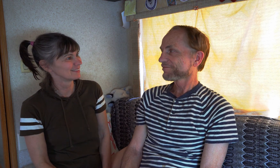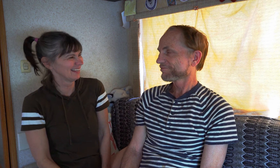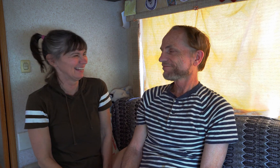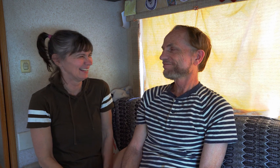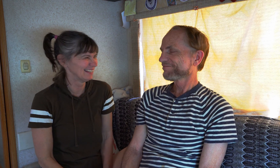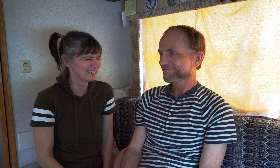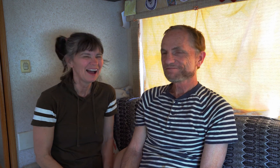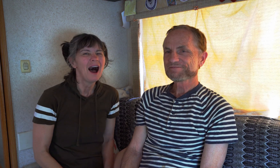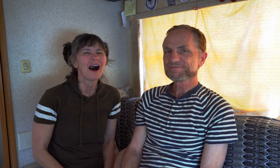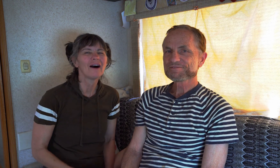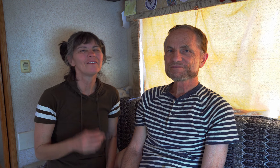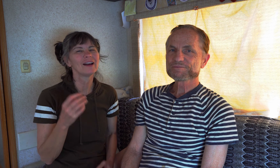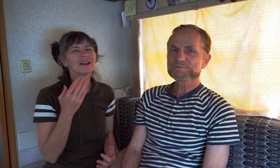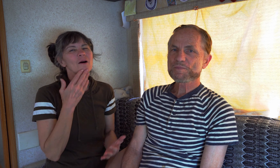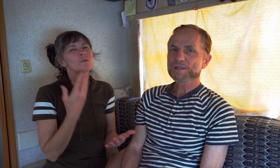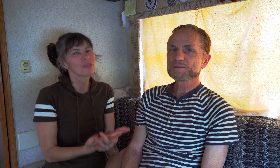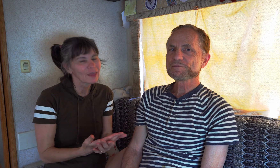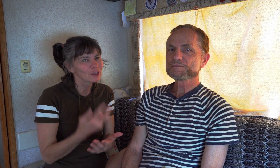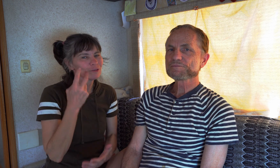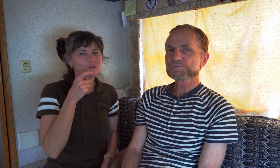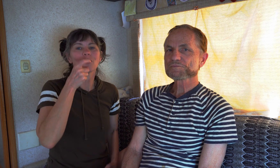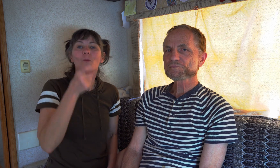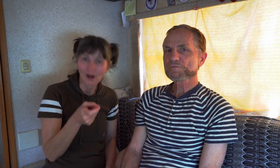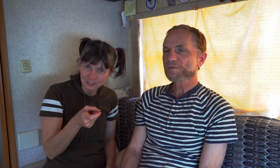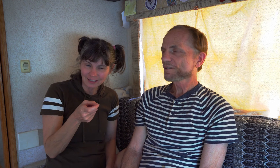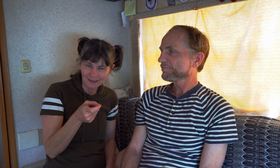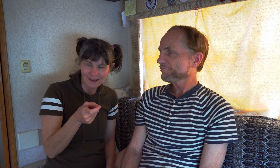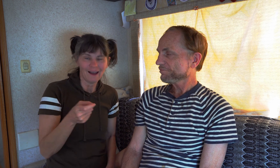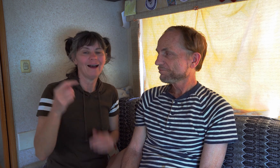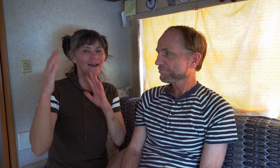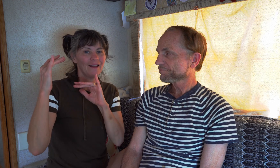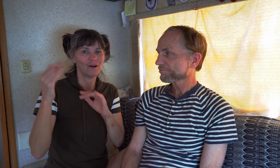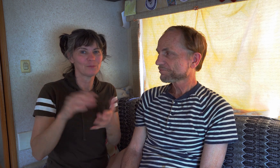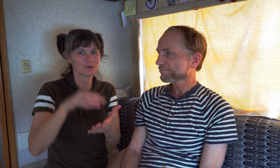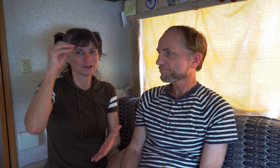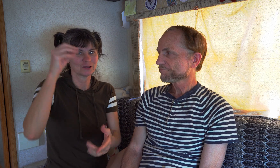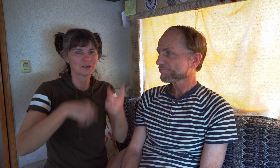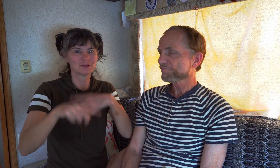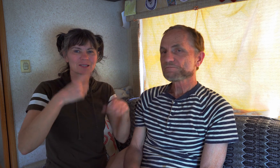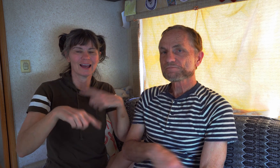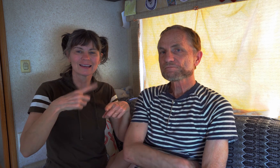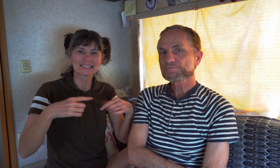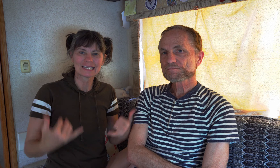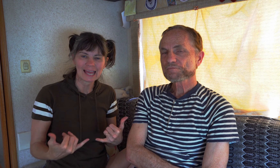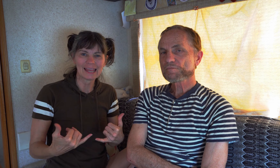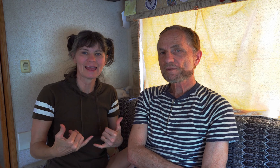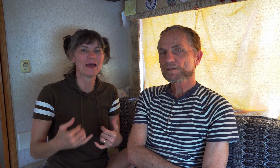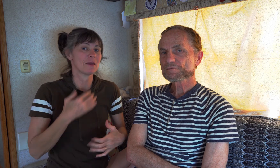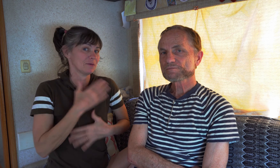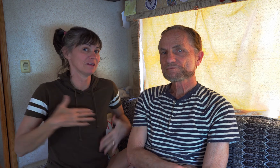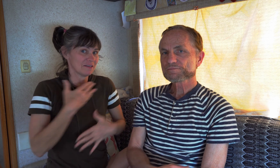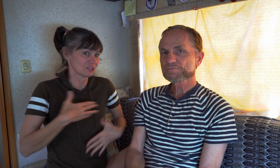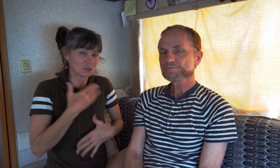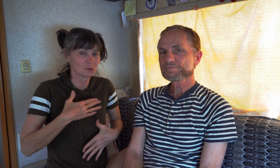Yes. All right. Well, thank you for watching. I hope you learned some new signs today